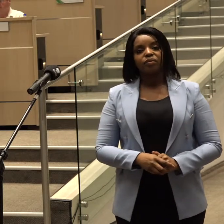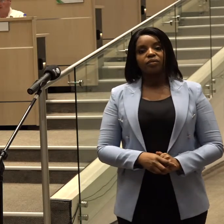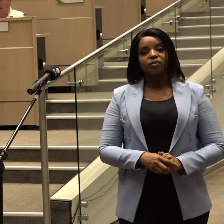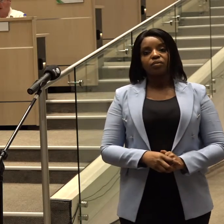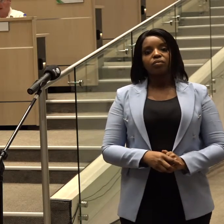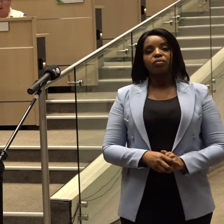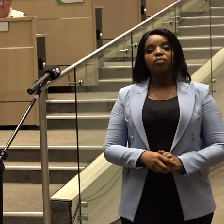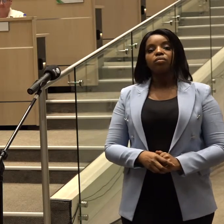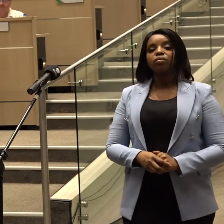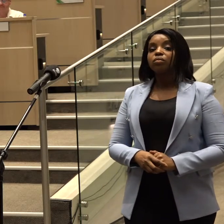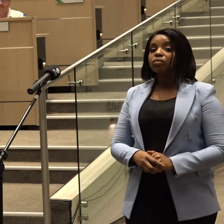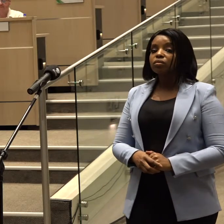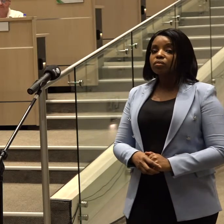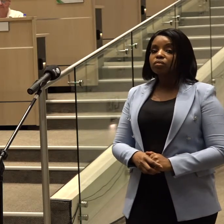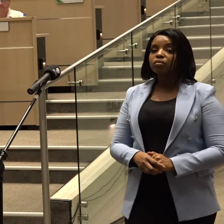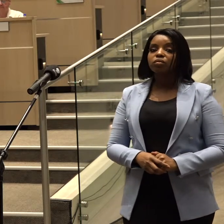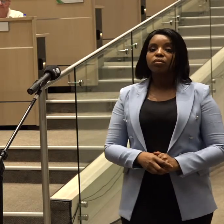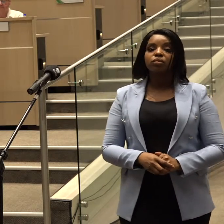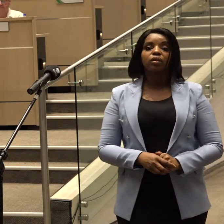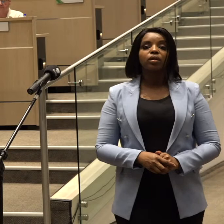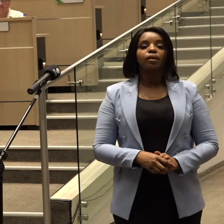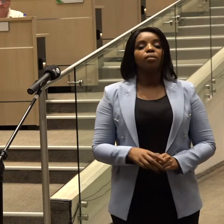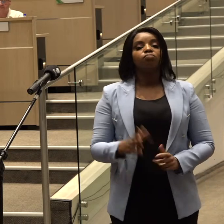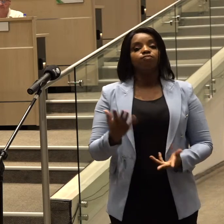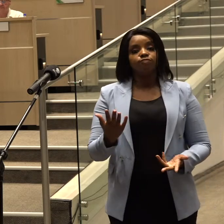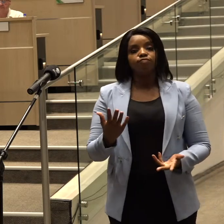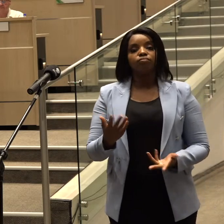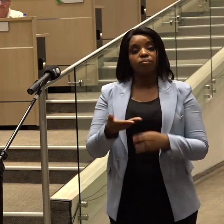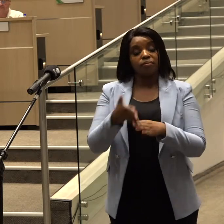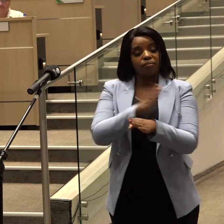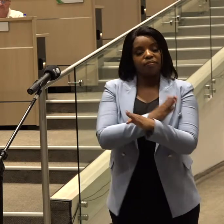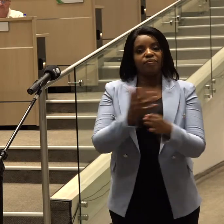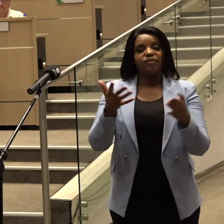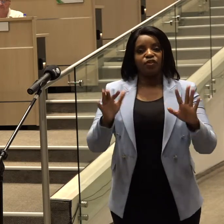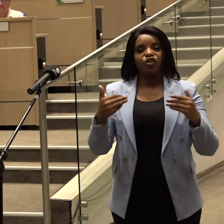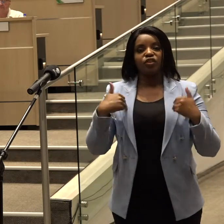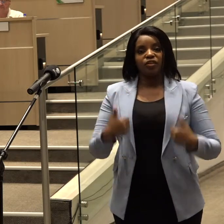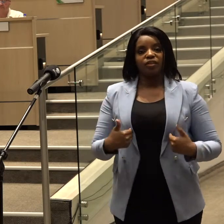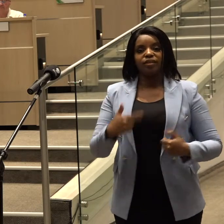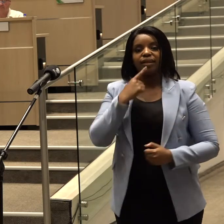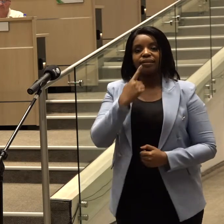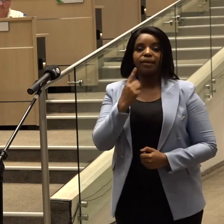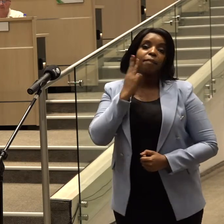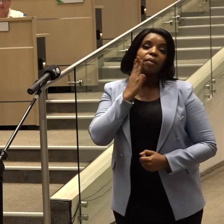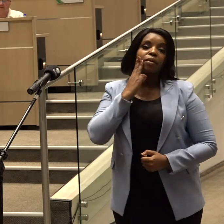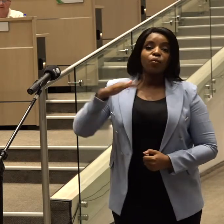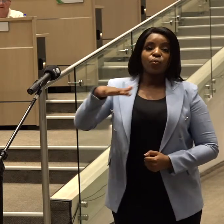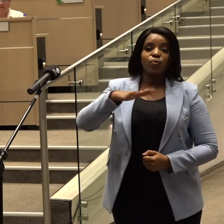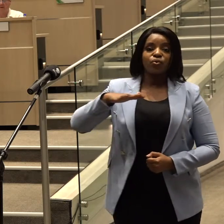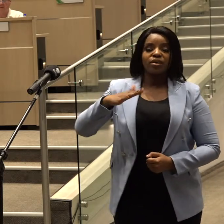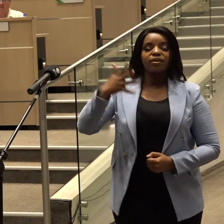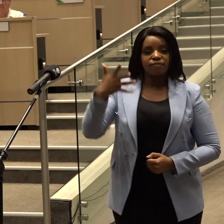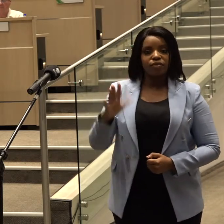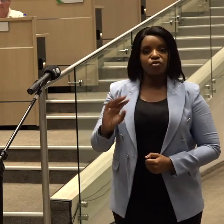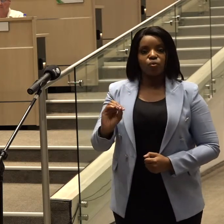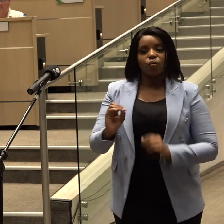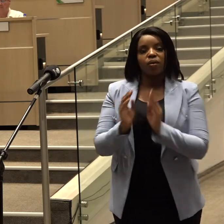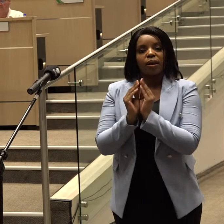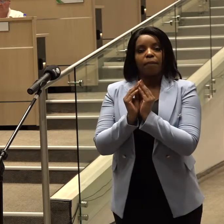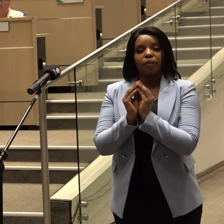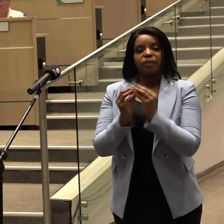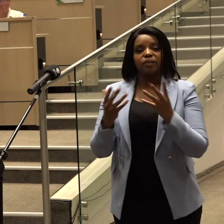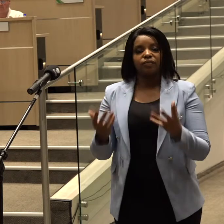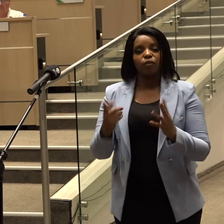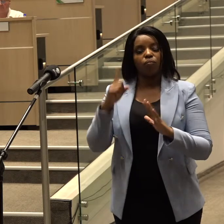again to highlight like I already said to the meeting that we had in mamelodi concerned the social compact just